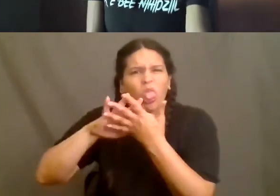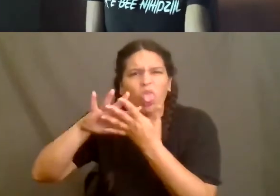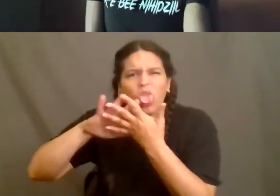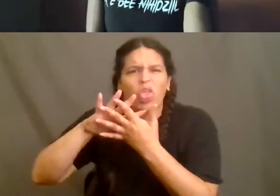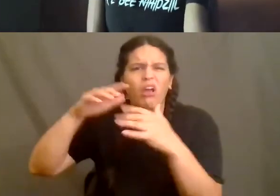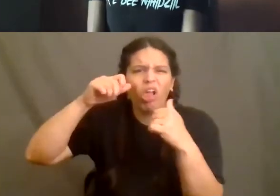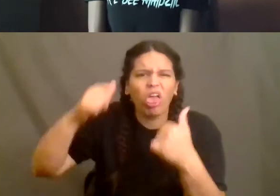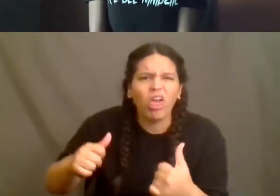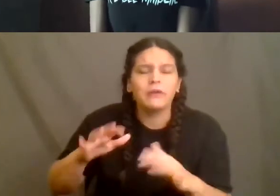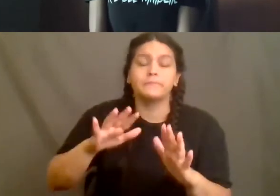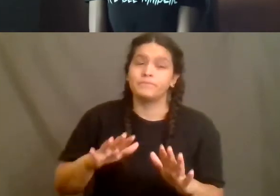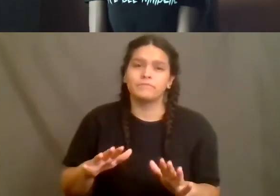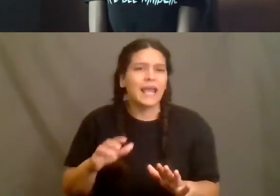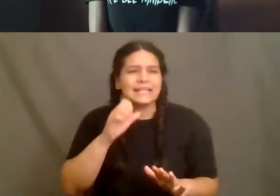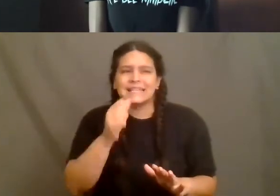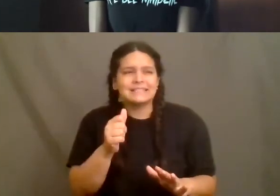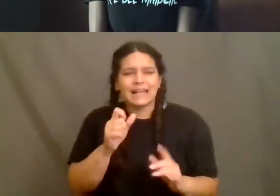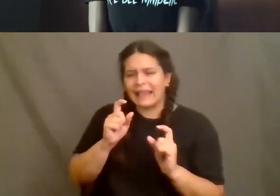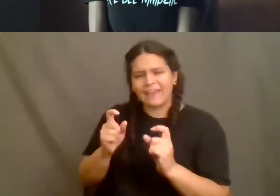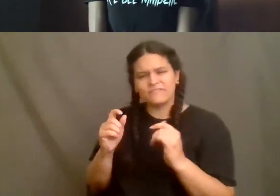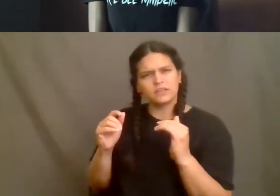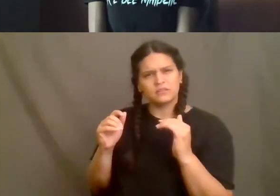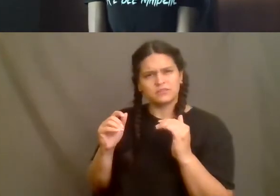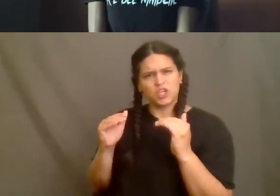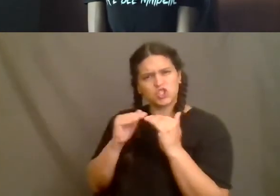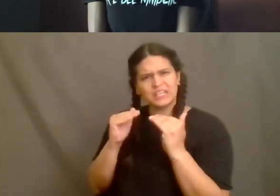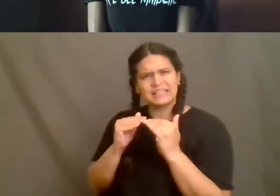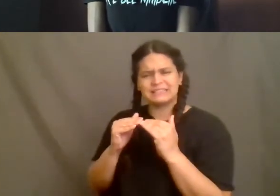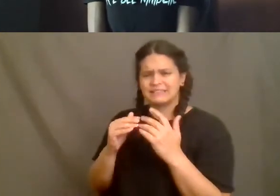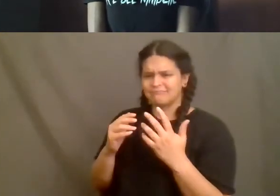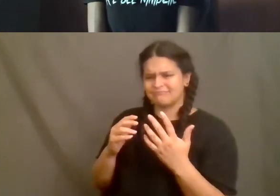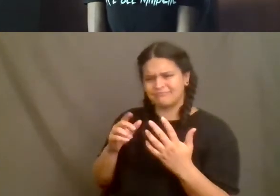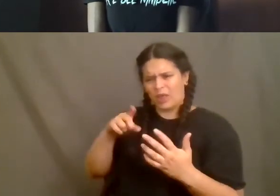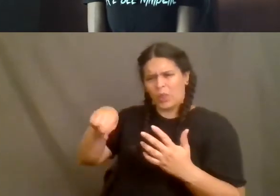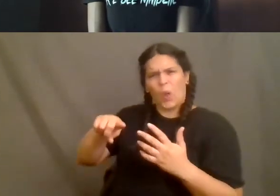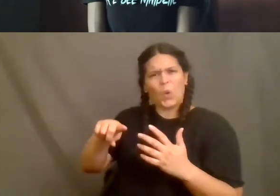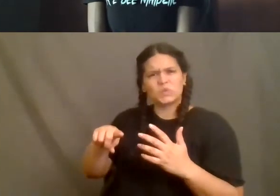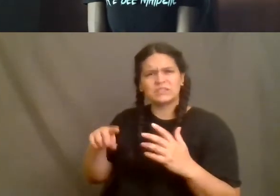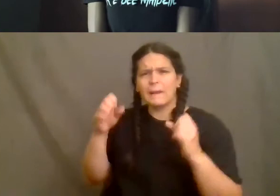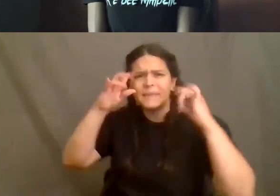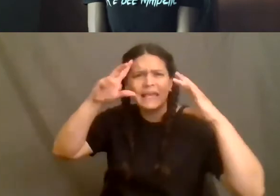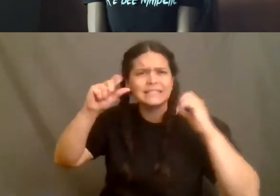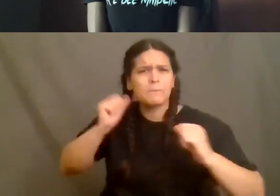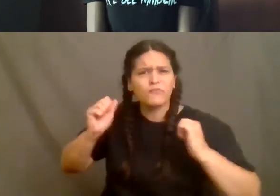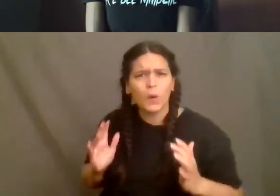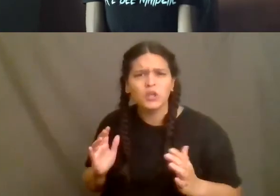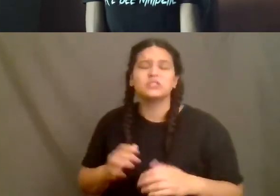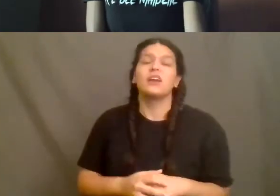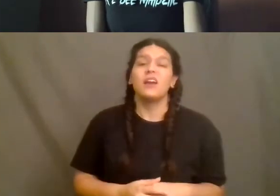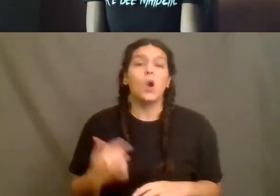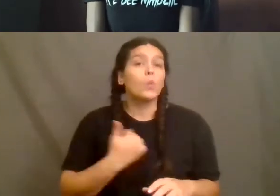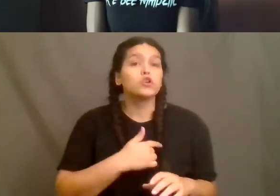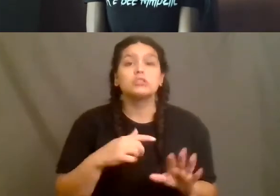we've been blessing us through this doorway. So we're just taking a little bit of a sabbatical, but we'll keep you posted with what's going